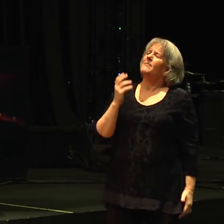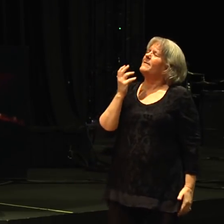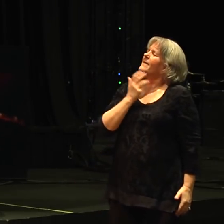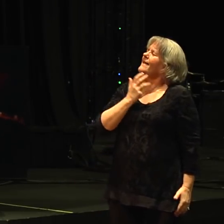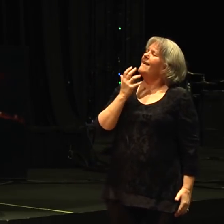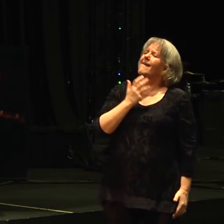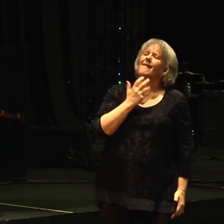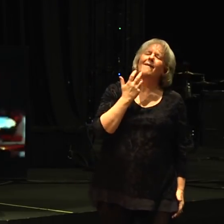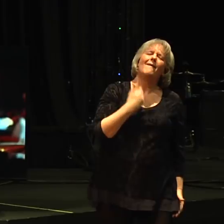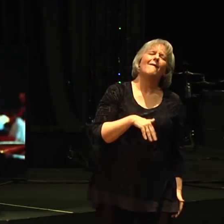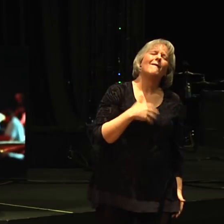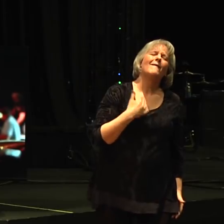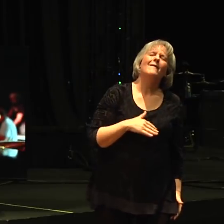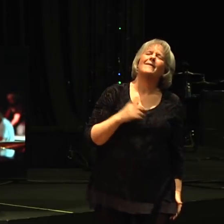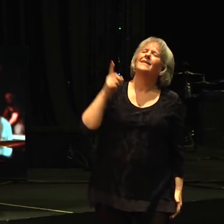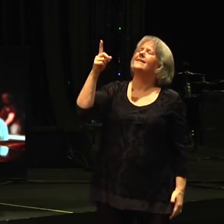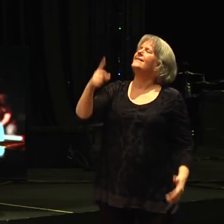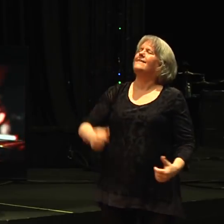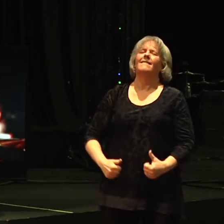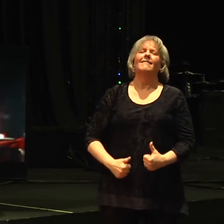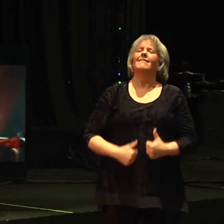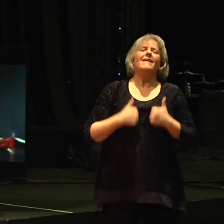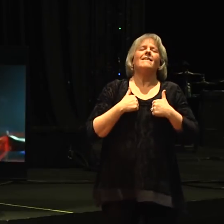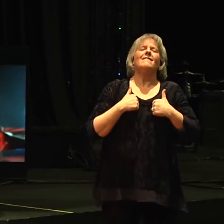Oh, He's